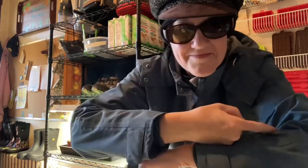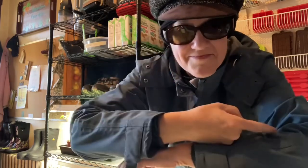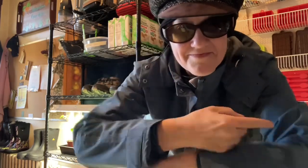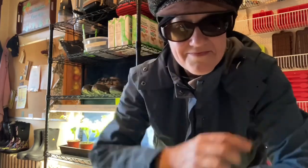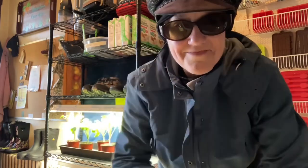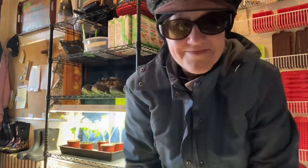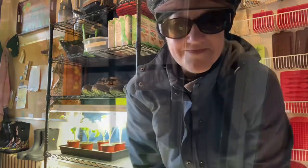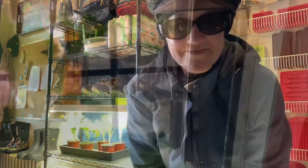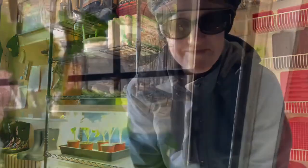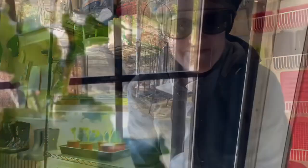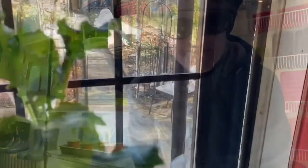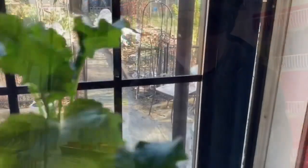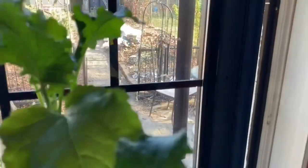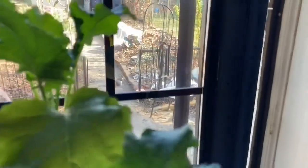about 10 days.